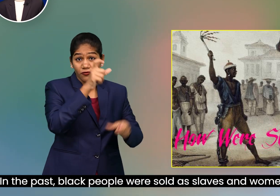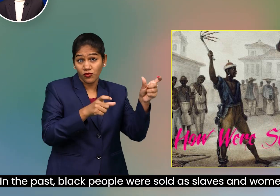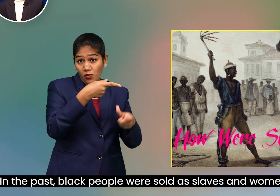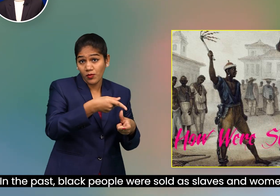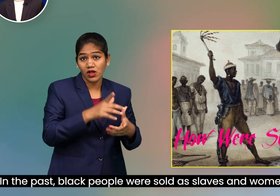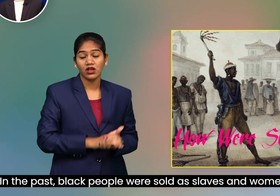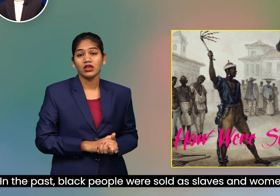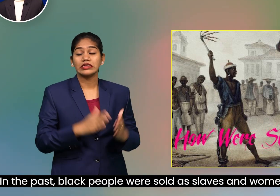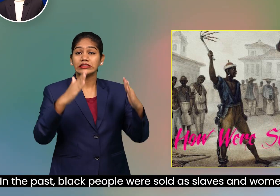own property.